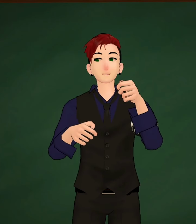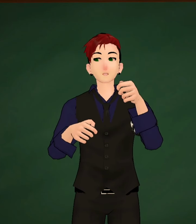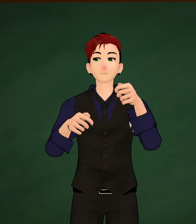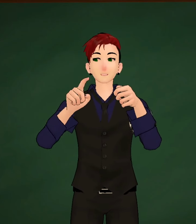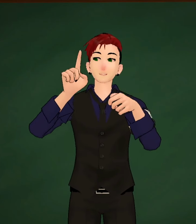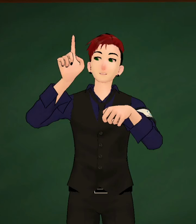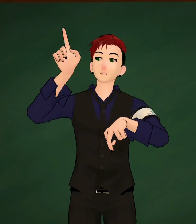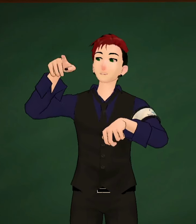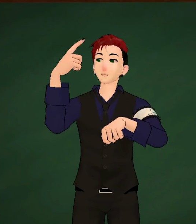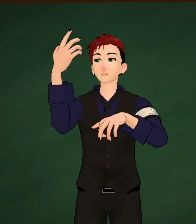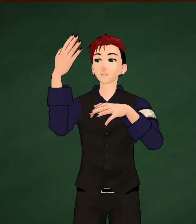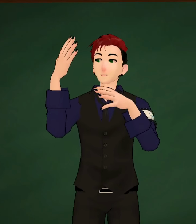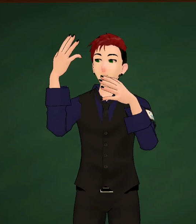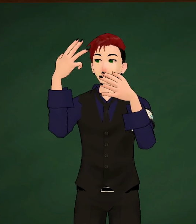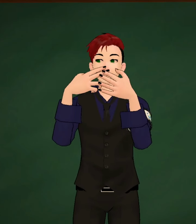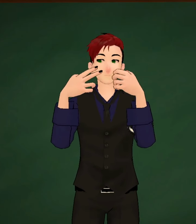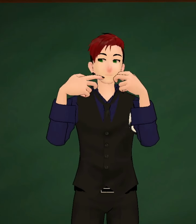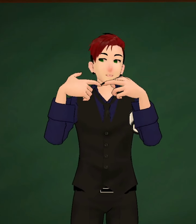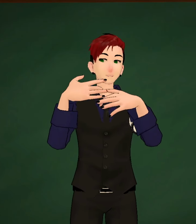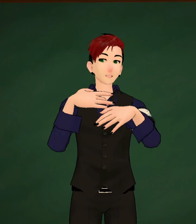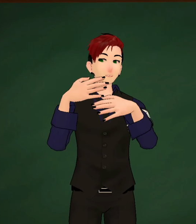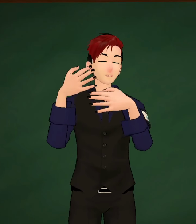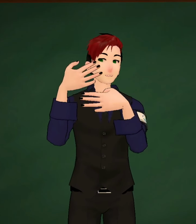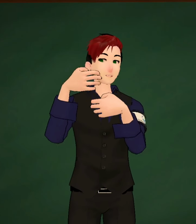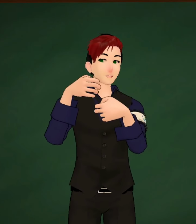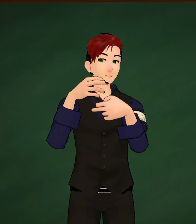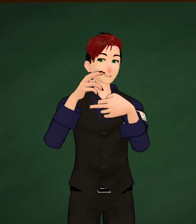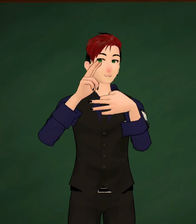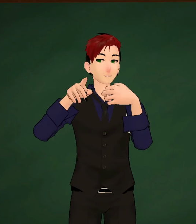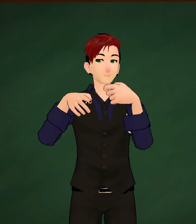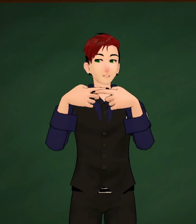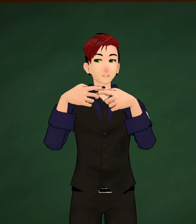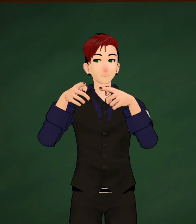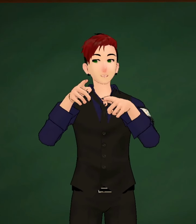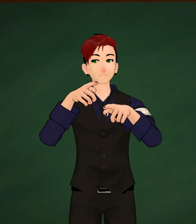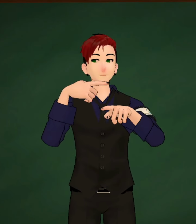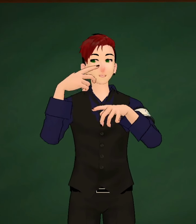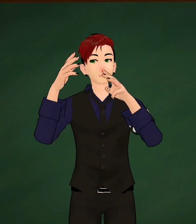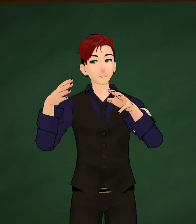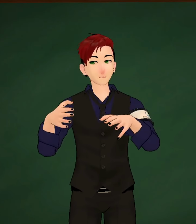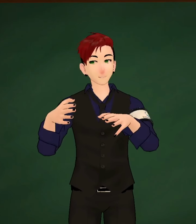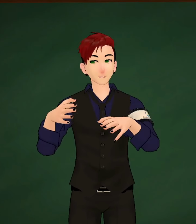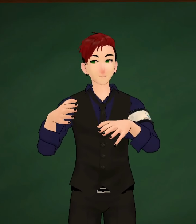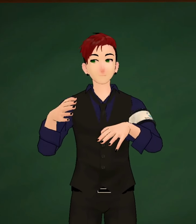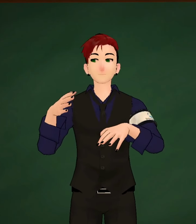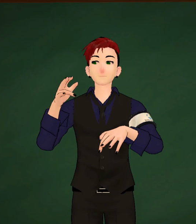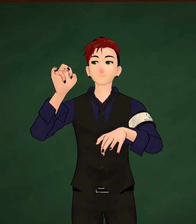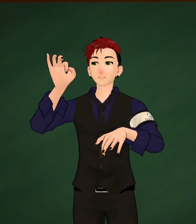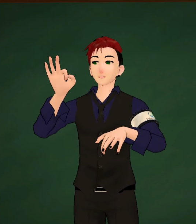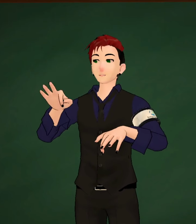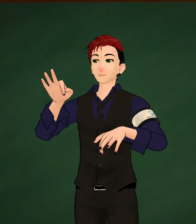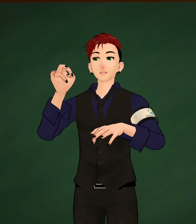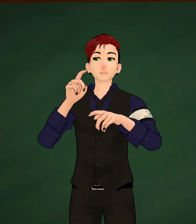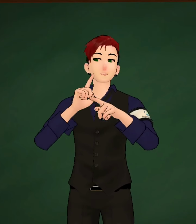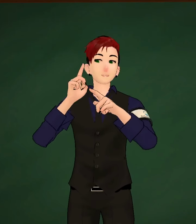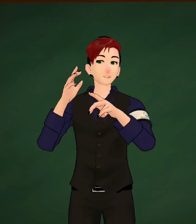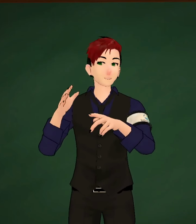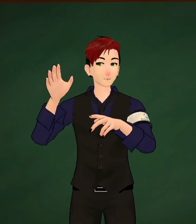So that is like one of the only reasons I feel confident to speak as a hearing person. If you can find a deaf person